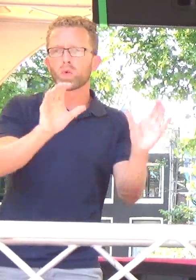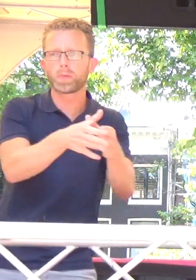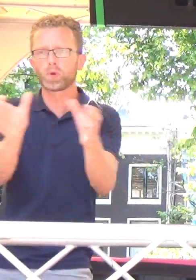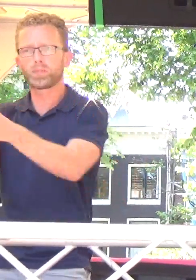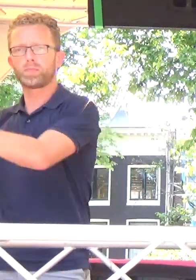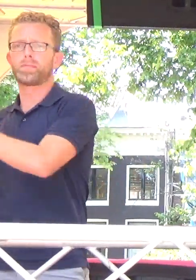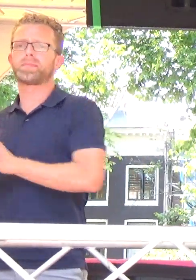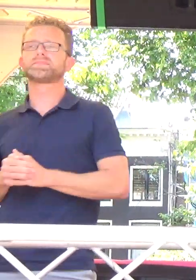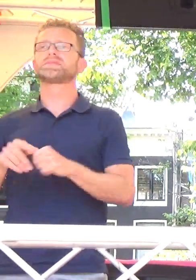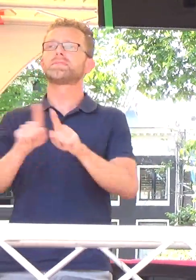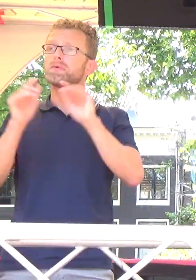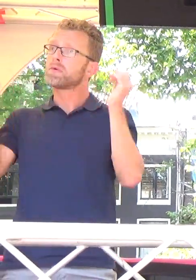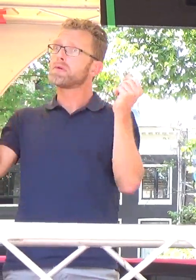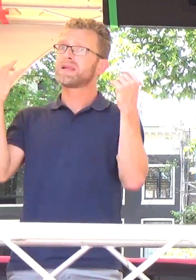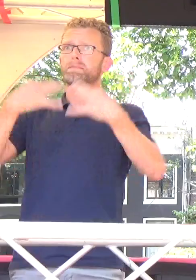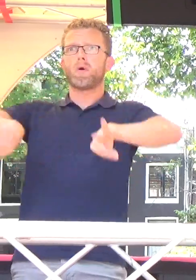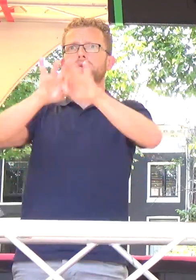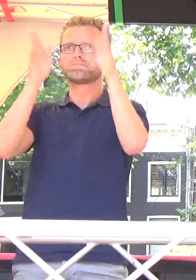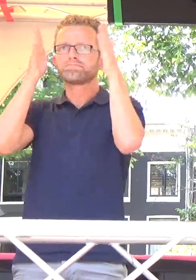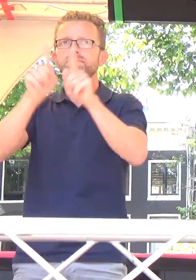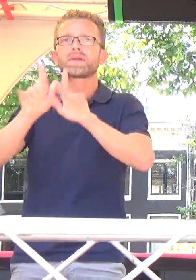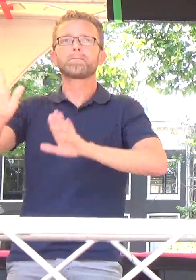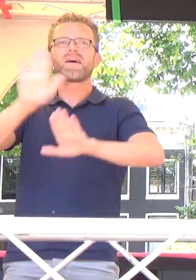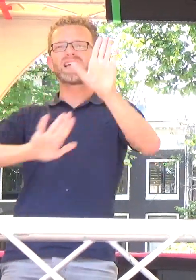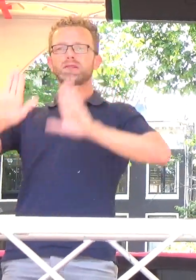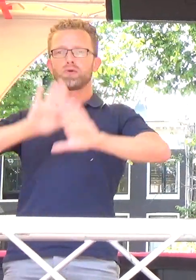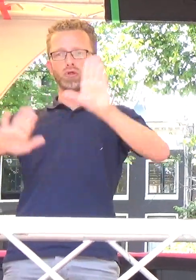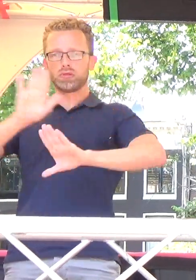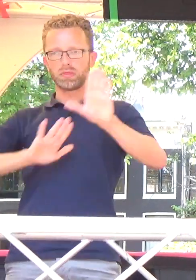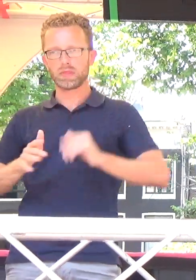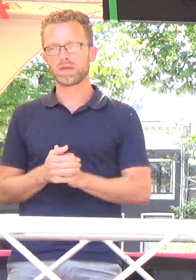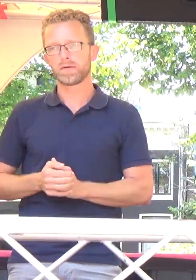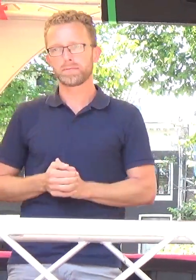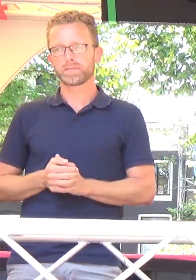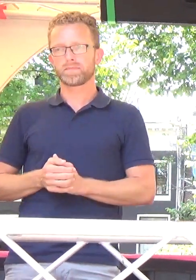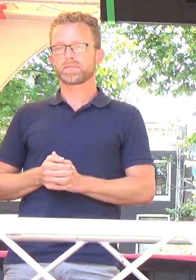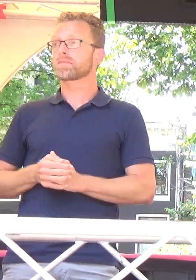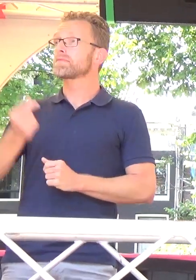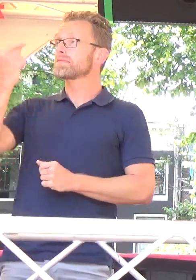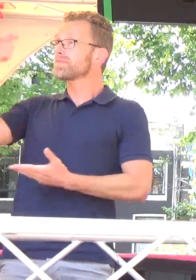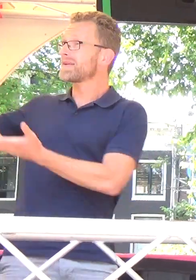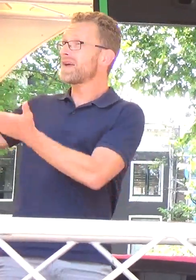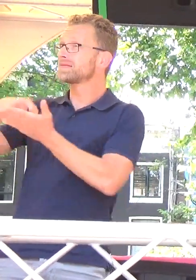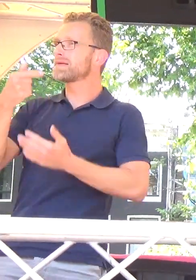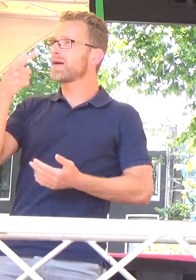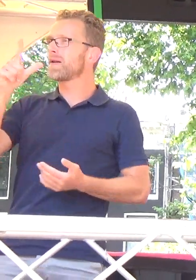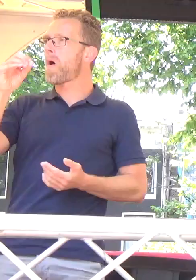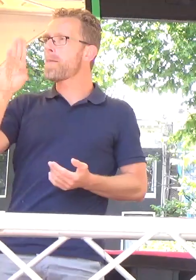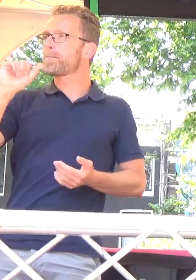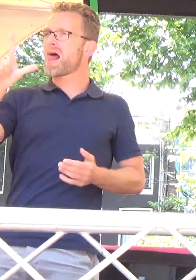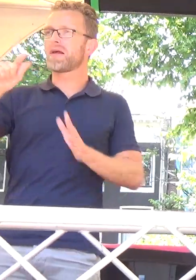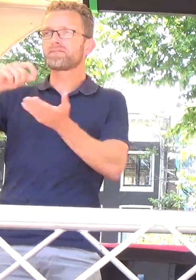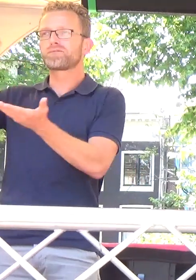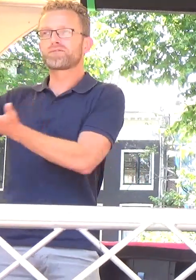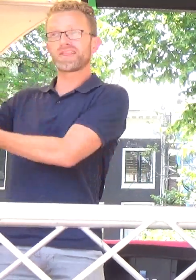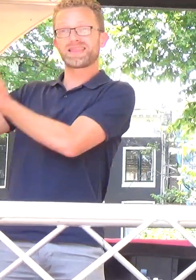necessary. And we need to fight the stigma that still surrounds each and every one of us who's